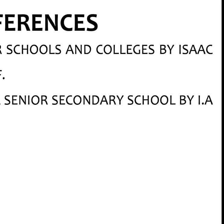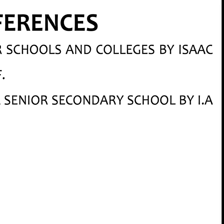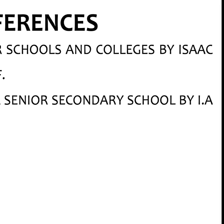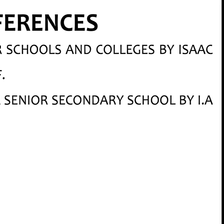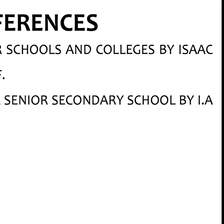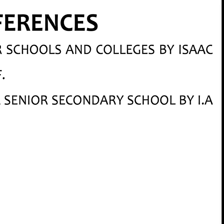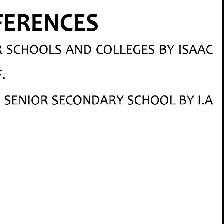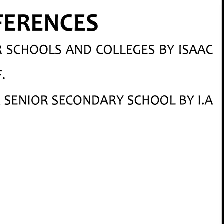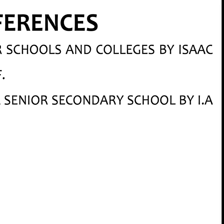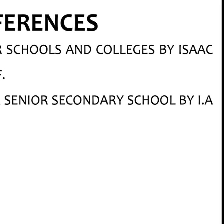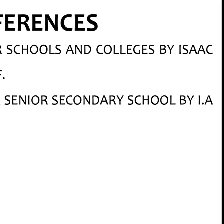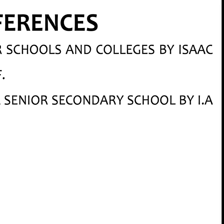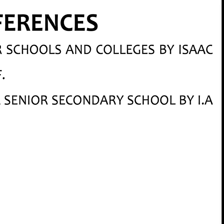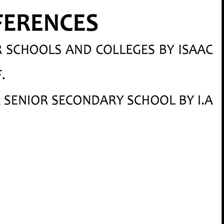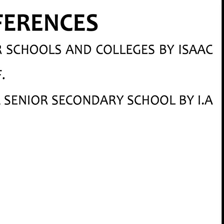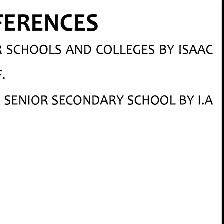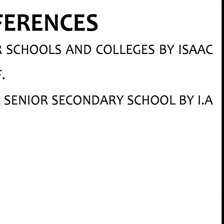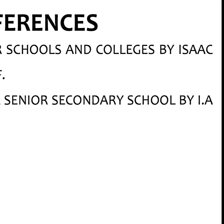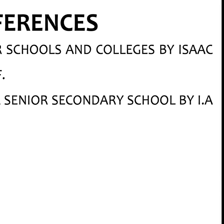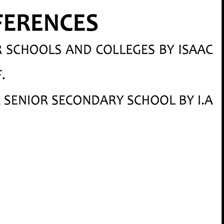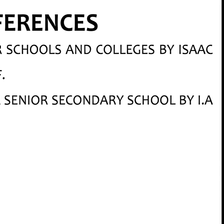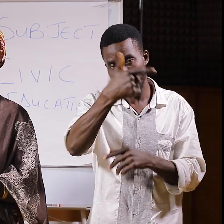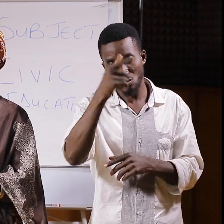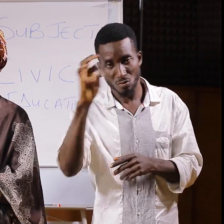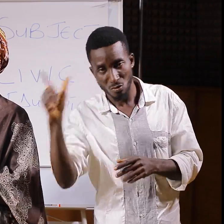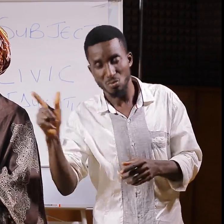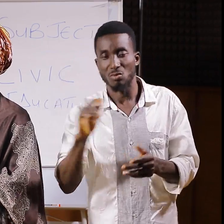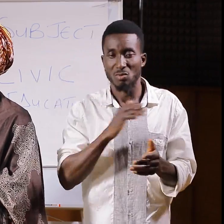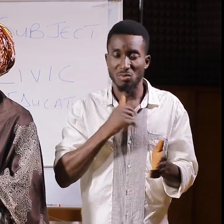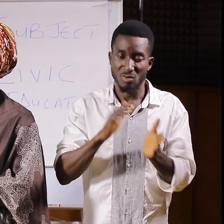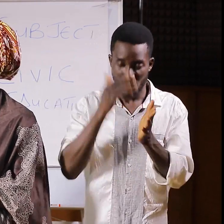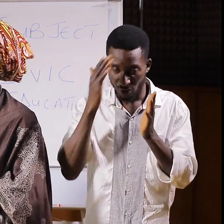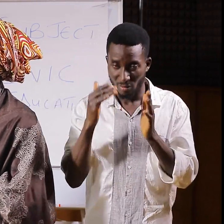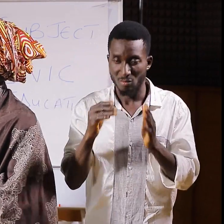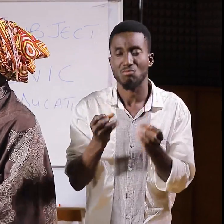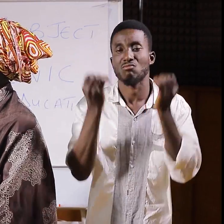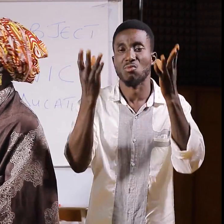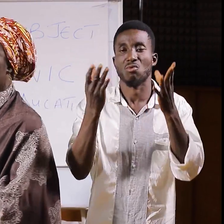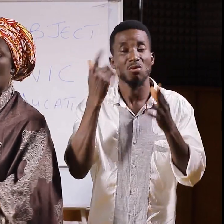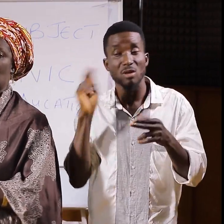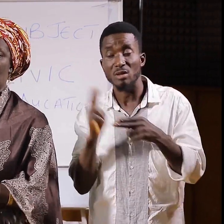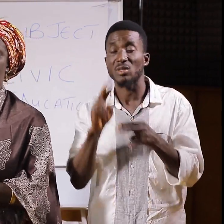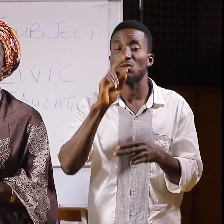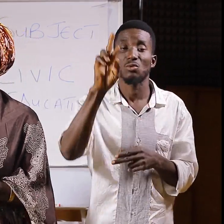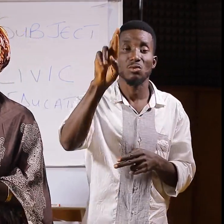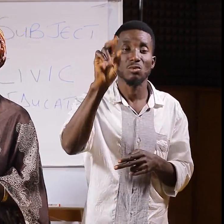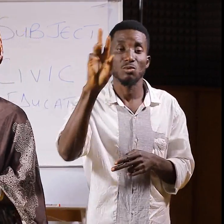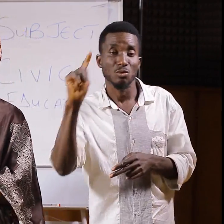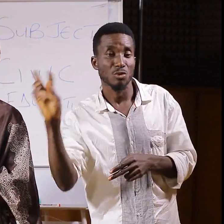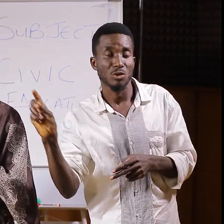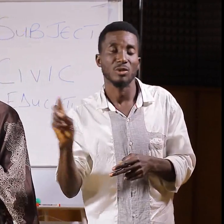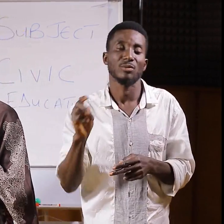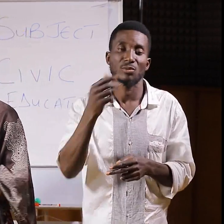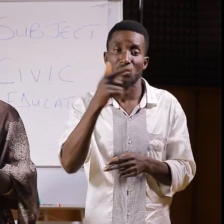And you can Google and learn more. Now, I still remain Ruth Tanko Godwin, your